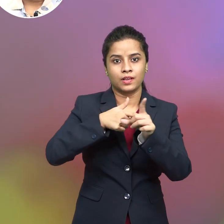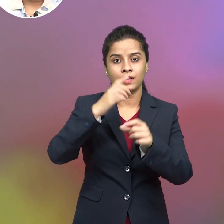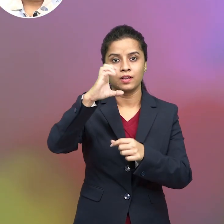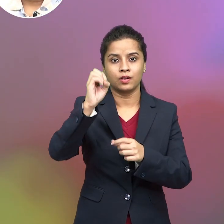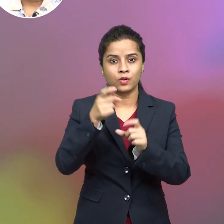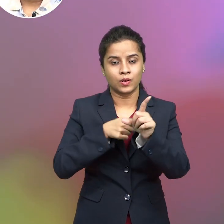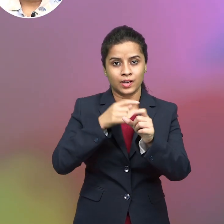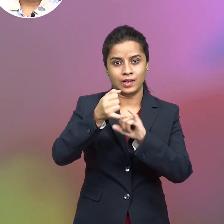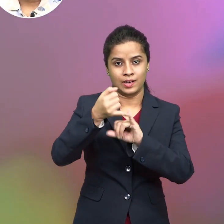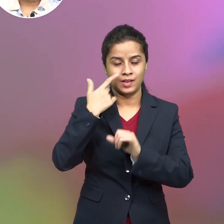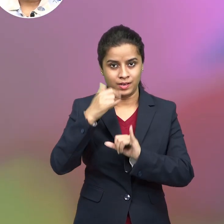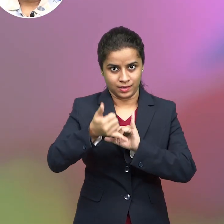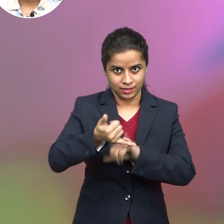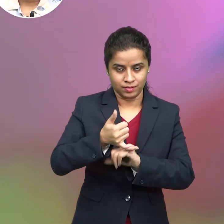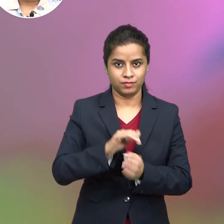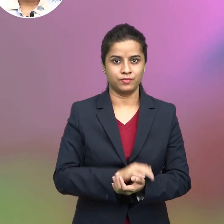Glycolysis.